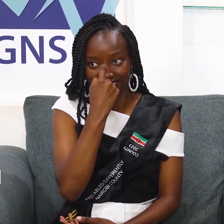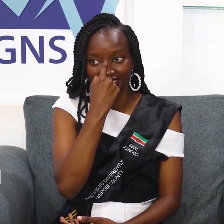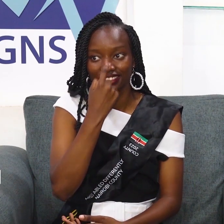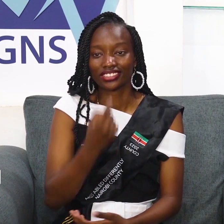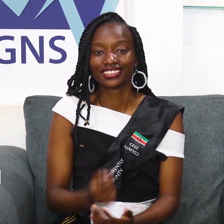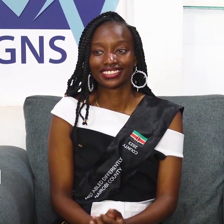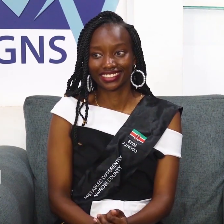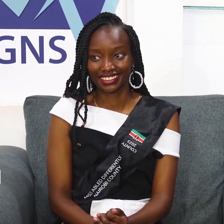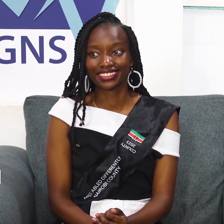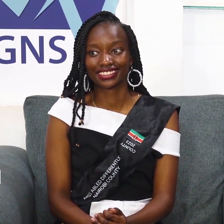is my sign name.